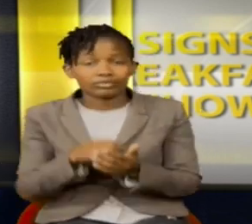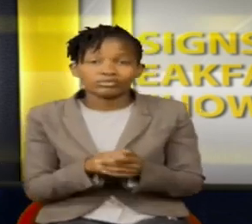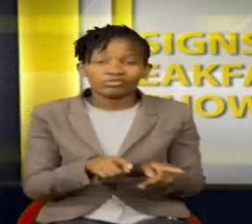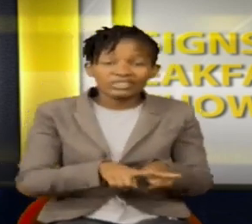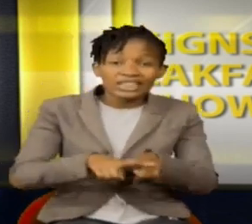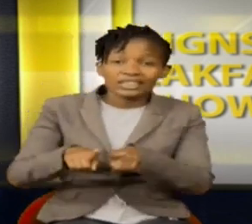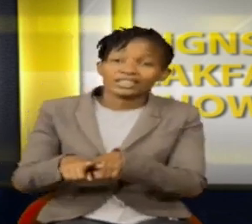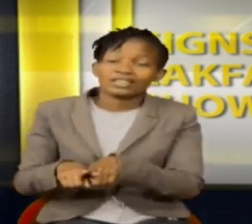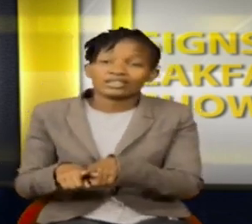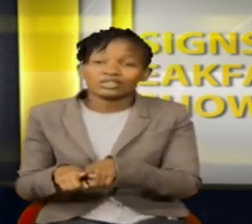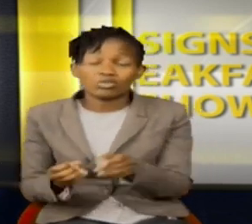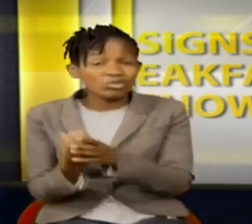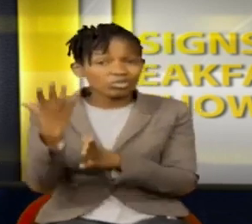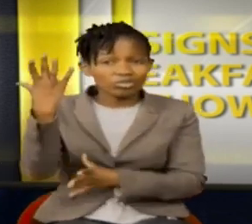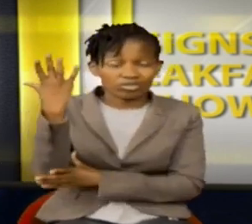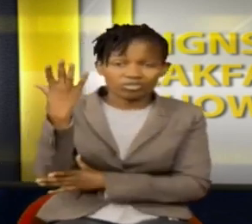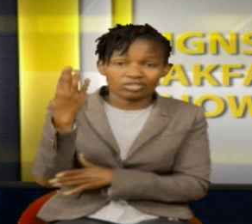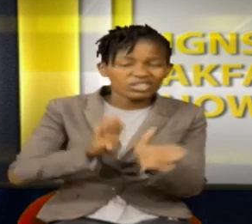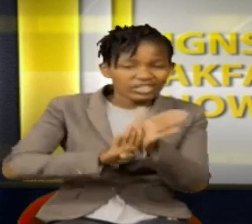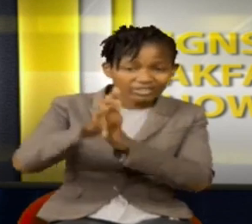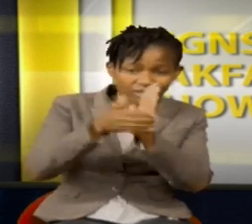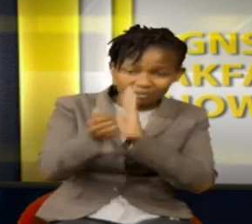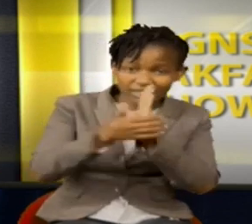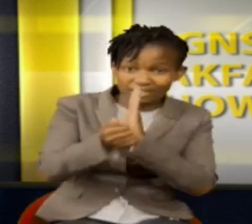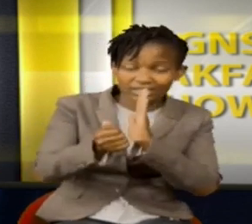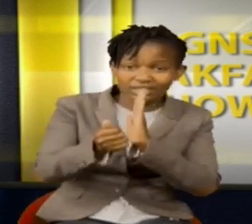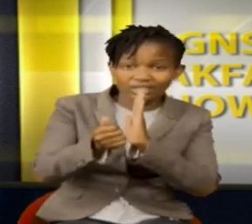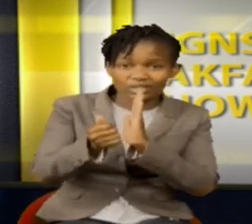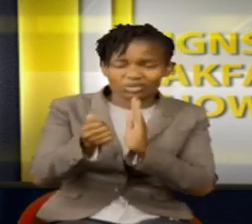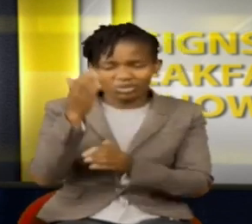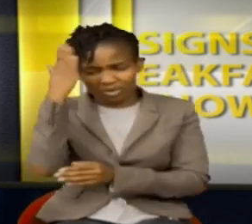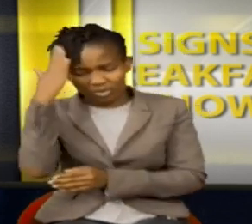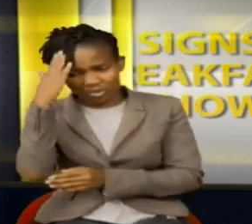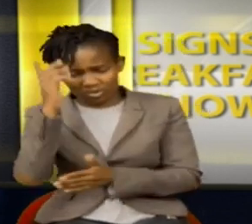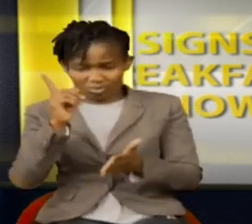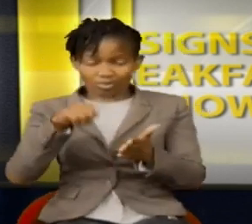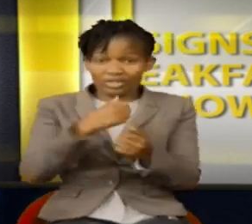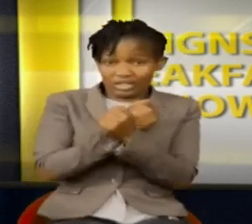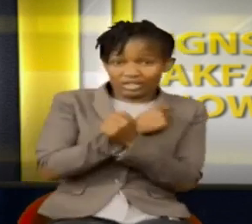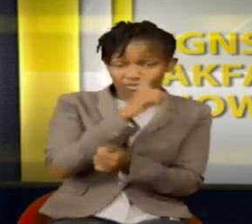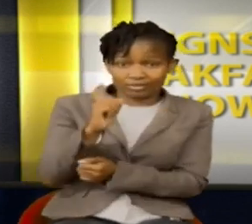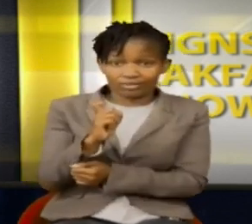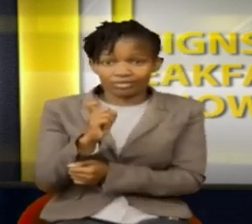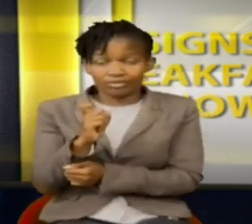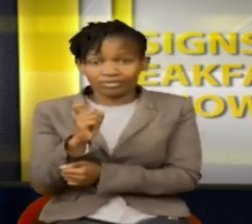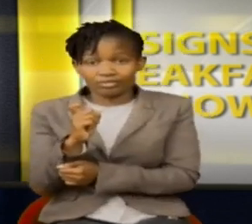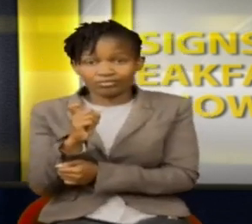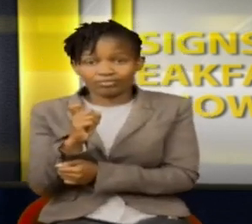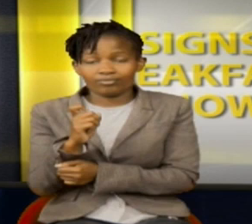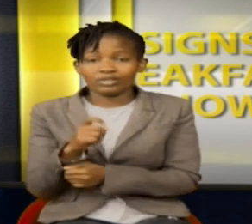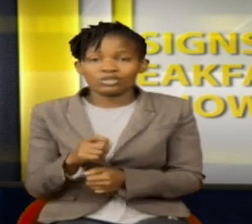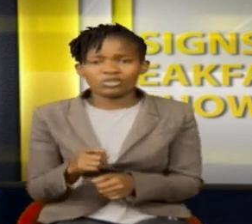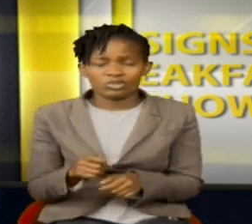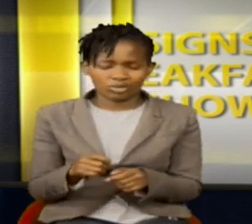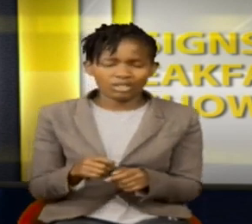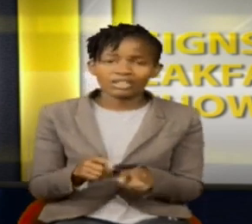it to grow, to develop skills, to identify their interests or passion points, to trigger their abilities so